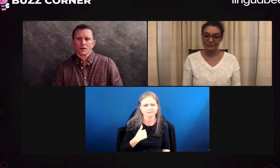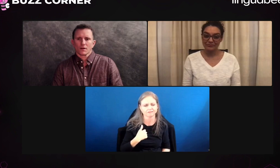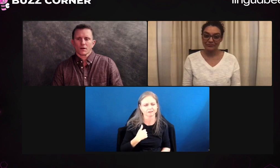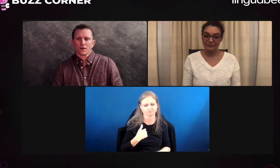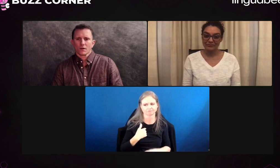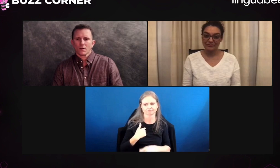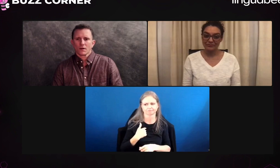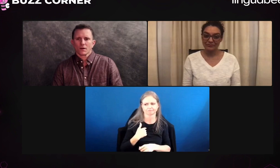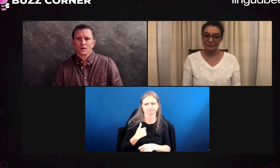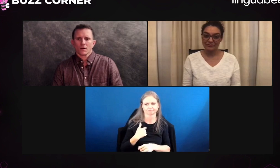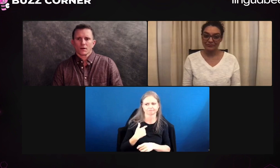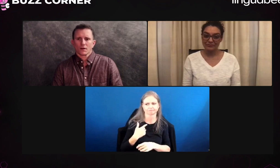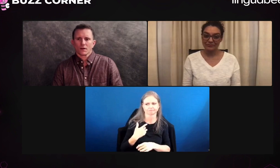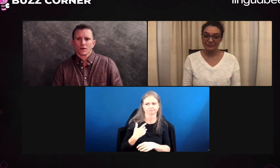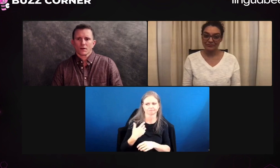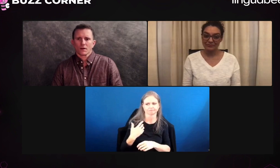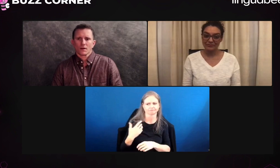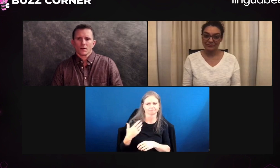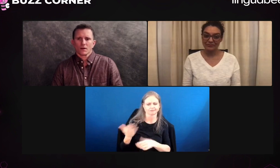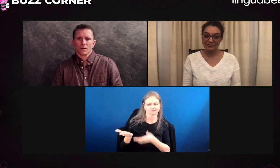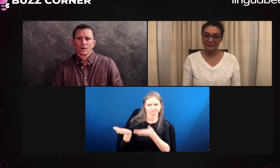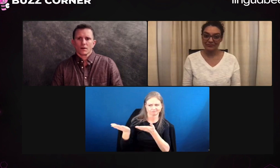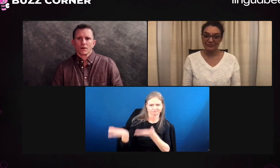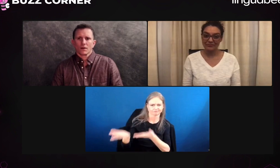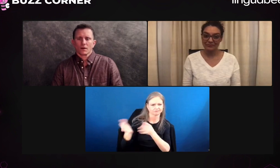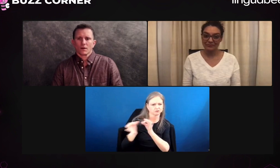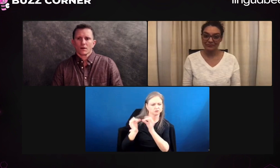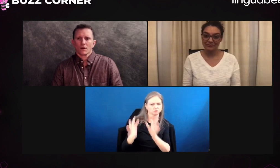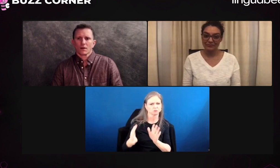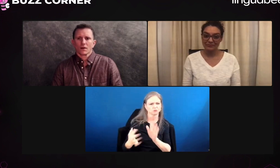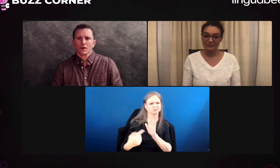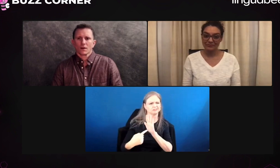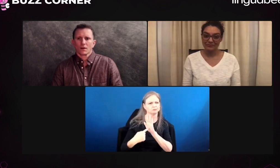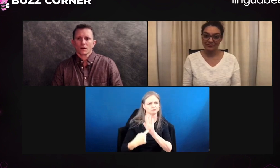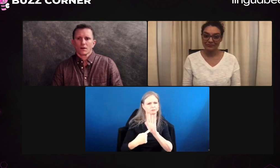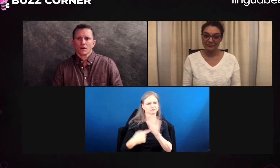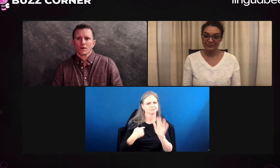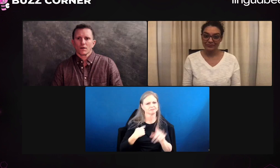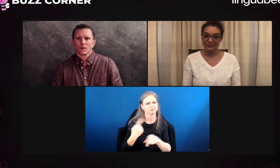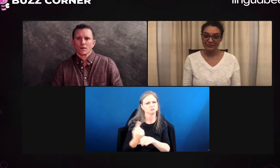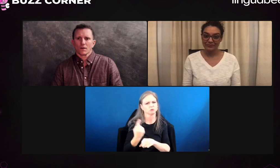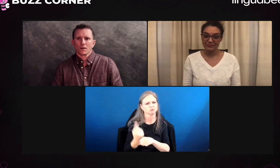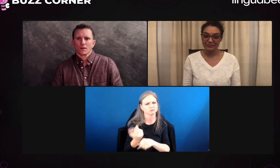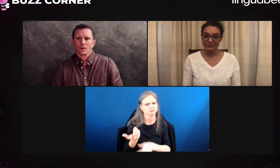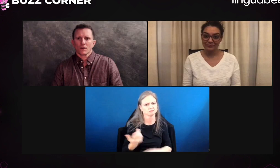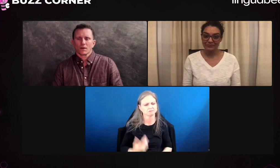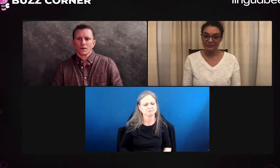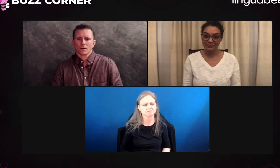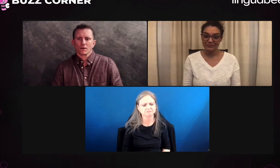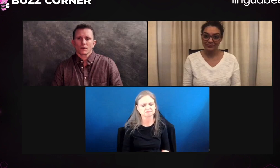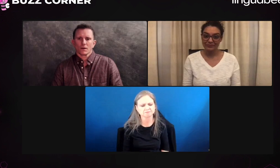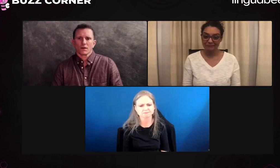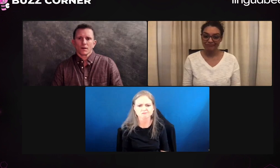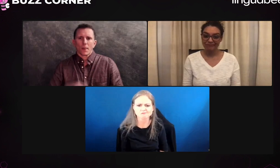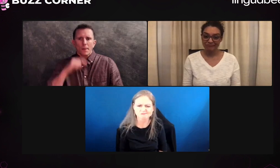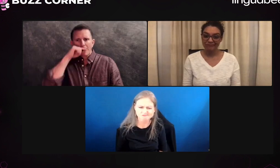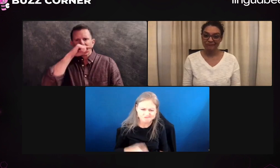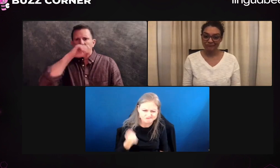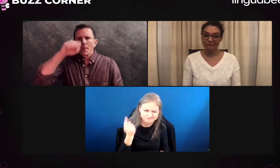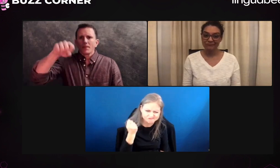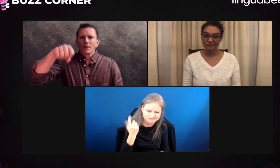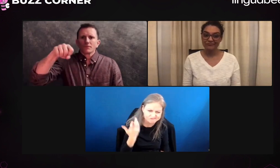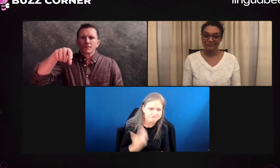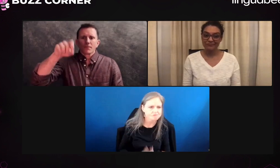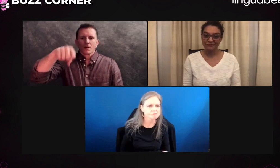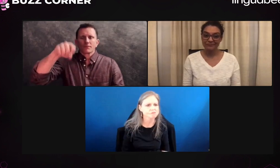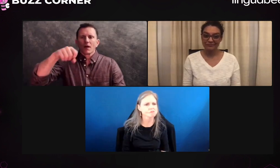It's terrible to not really know what exactly is happening and how an interpreter is representing me